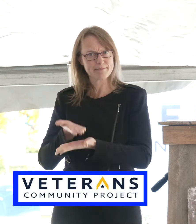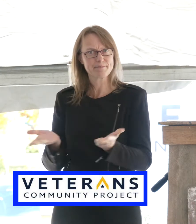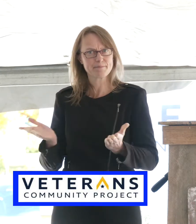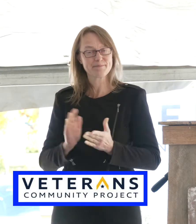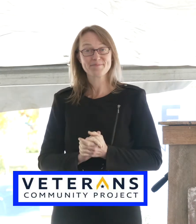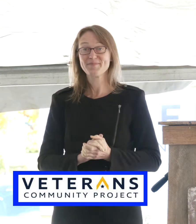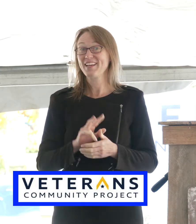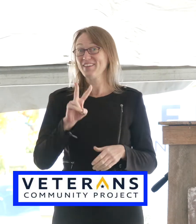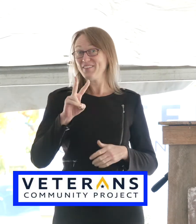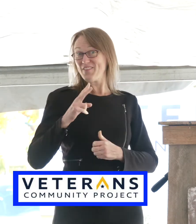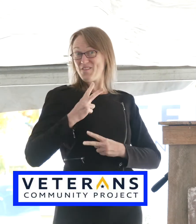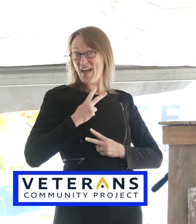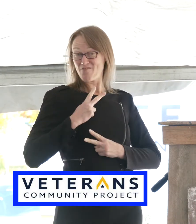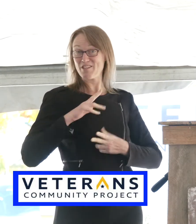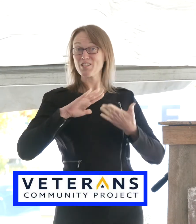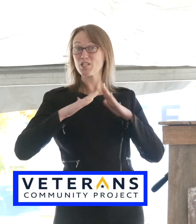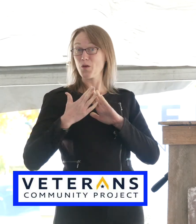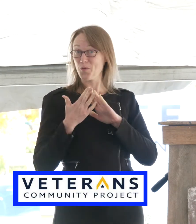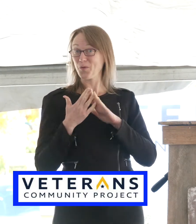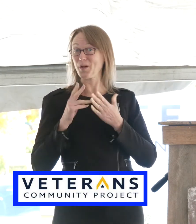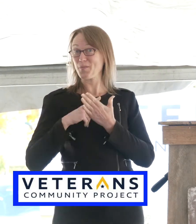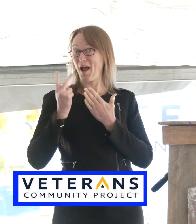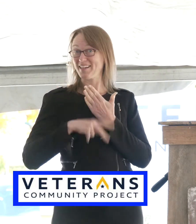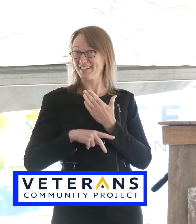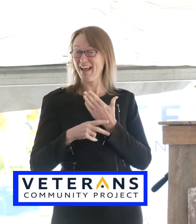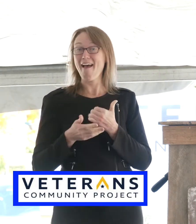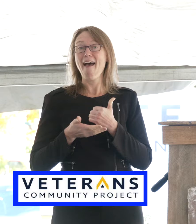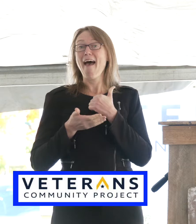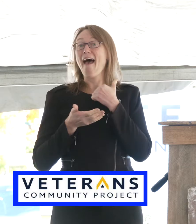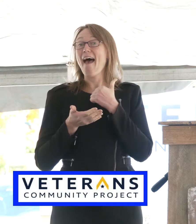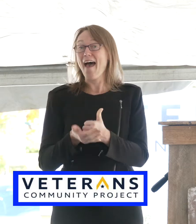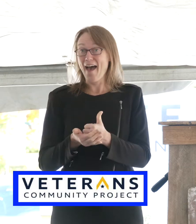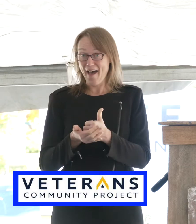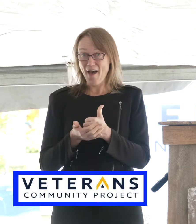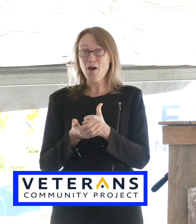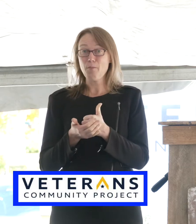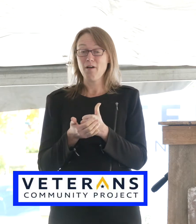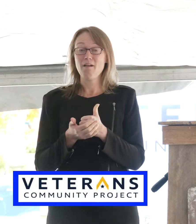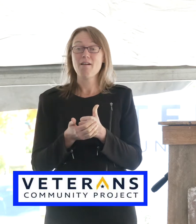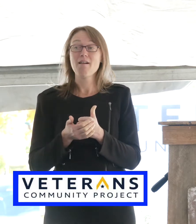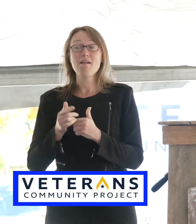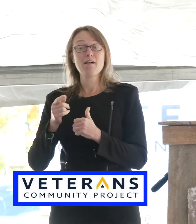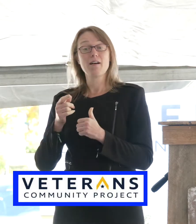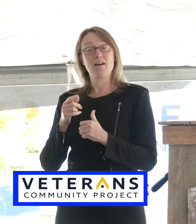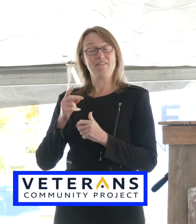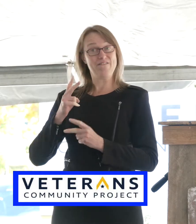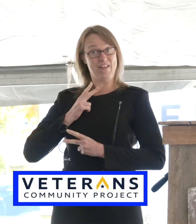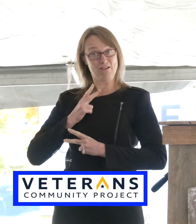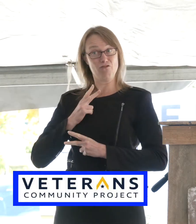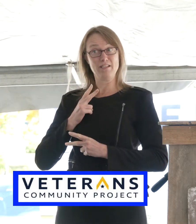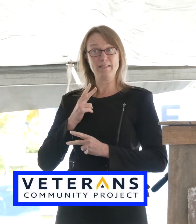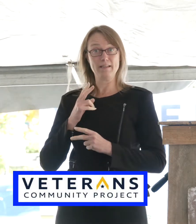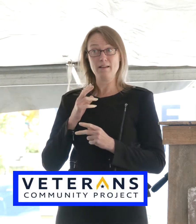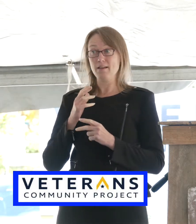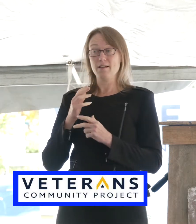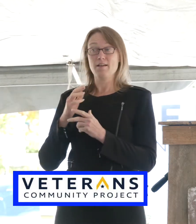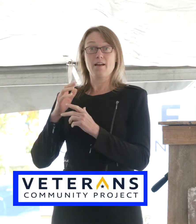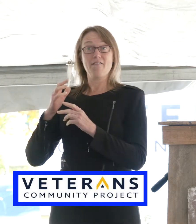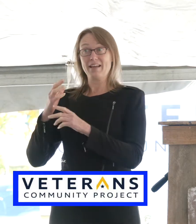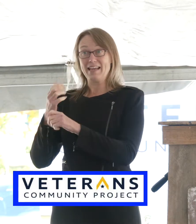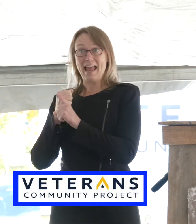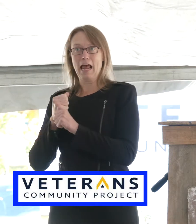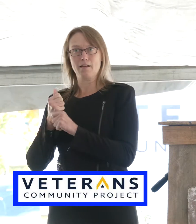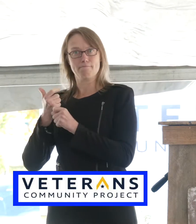Community Project is closing the gap between homes and homelessness. A village of tiny